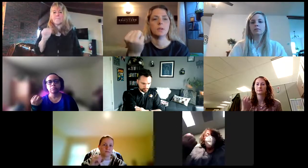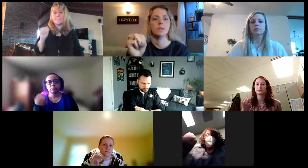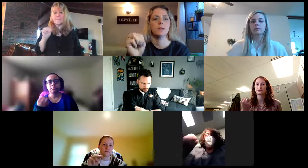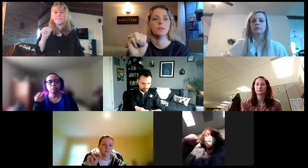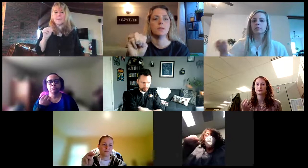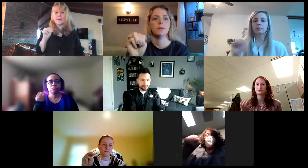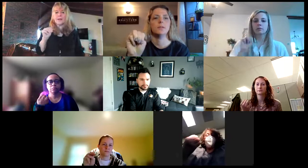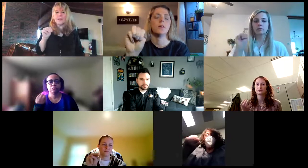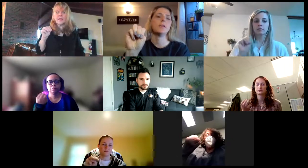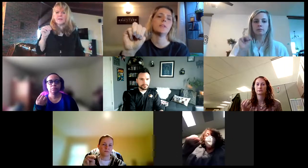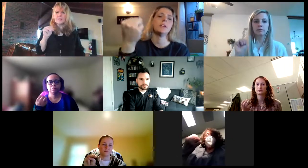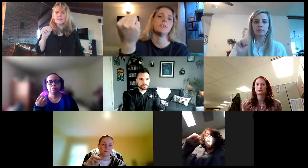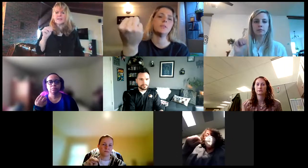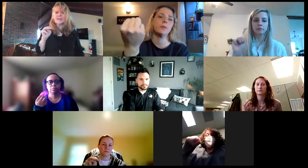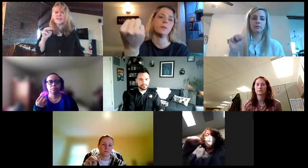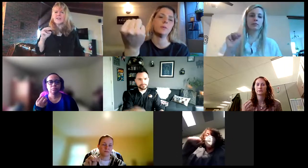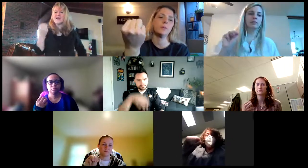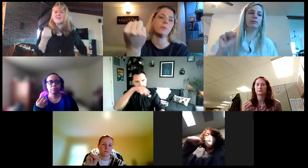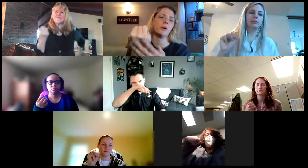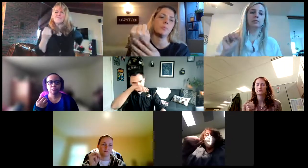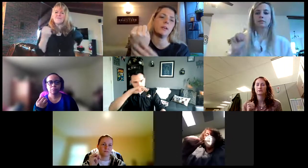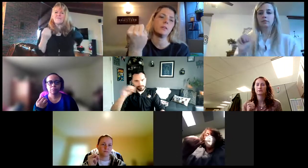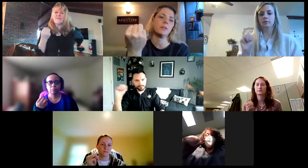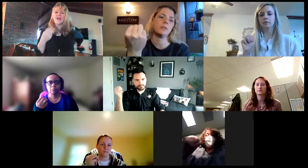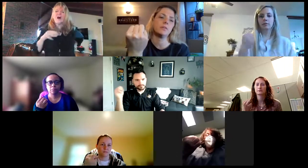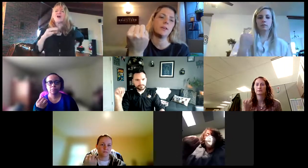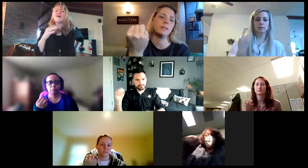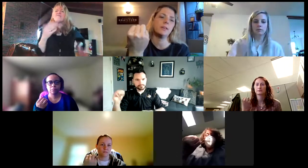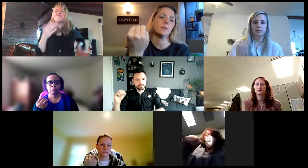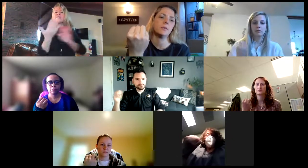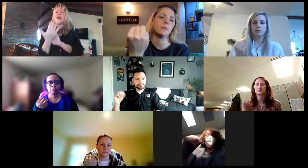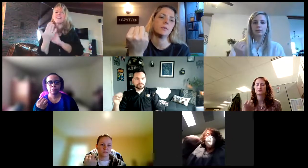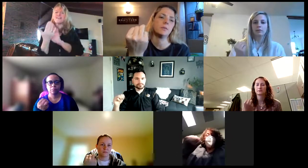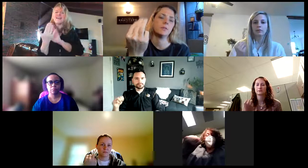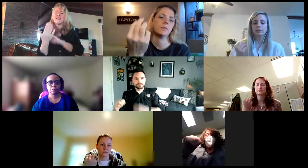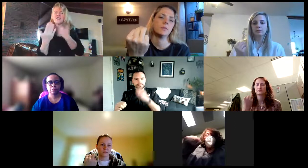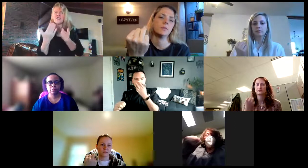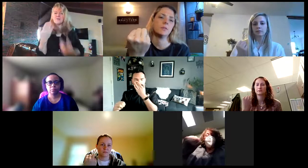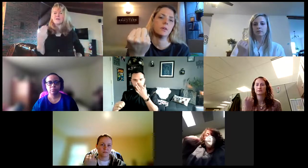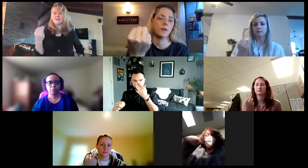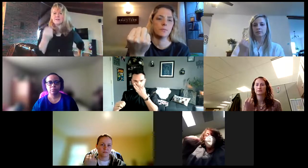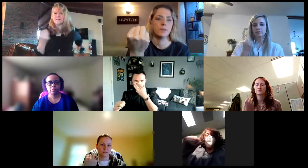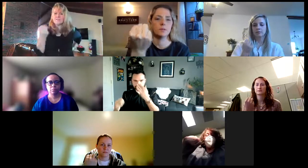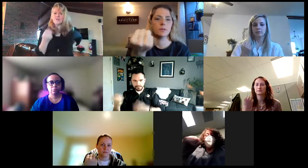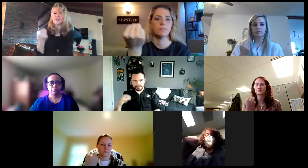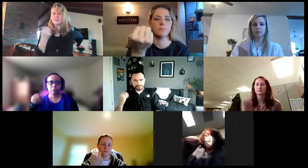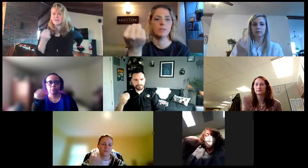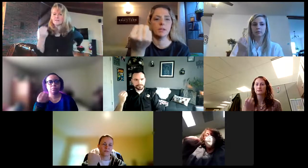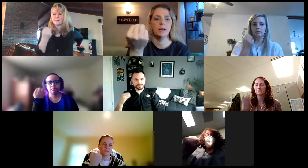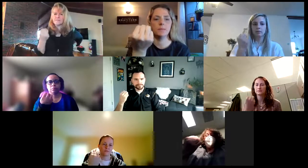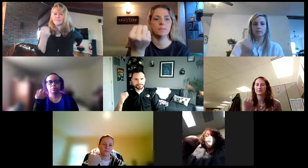So Monday. Okay, Vicki, do you do it with your palm in? Yeah, it should be in. Okay. Sorry.